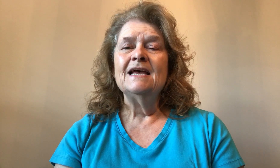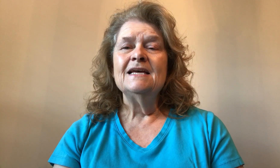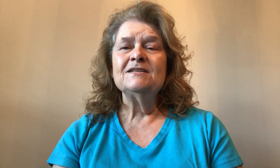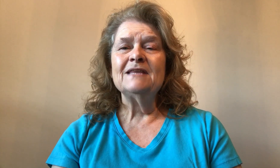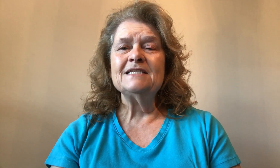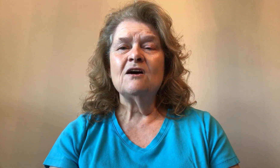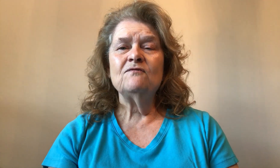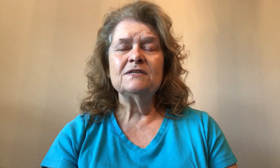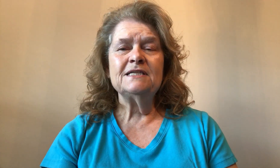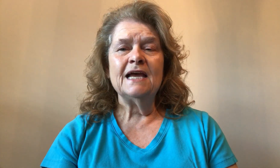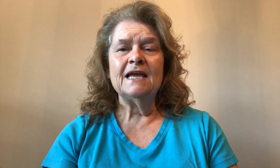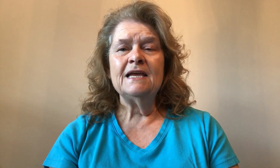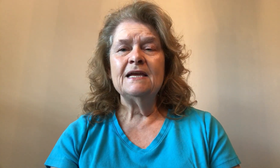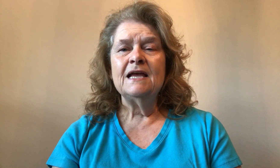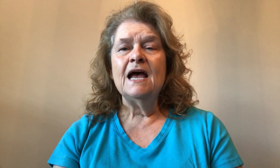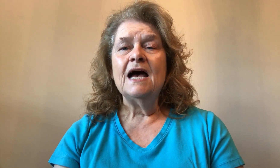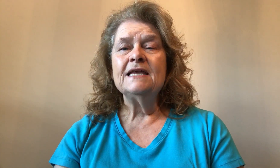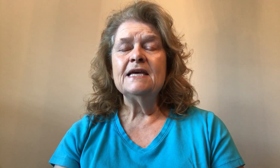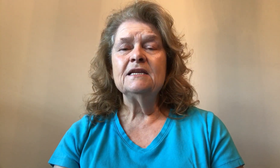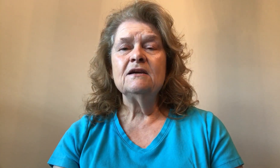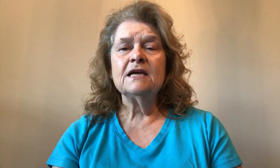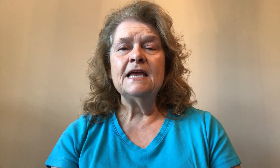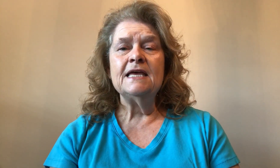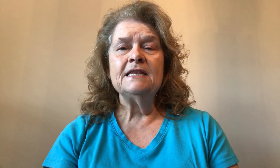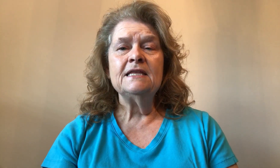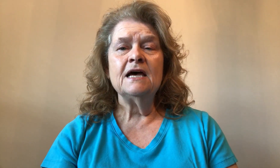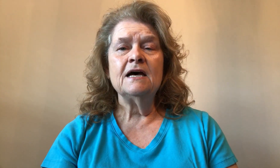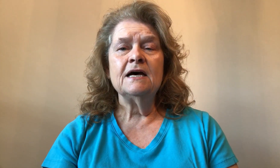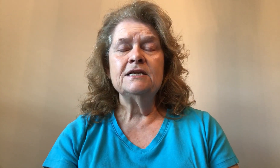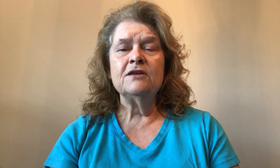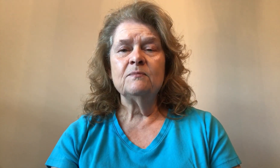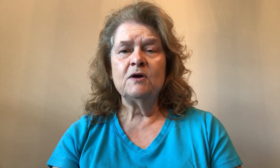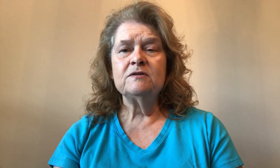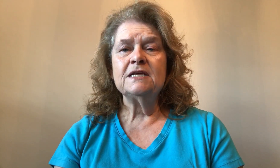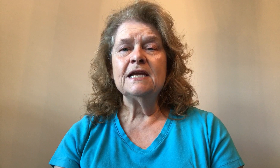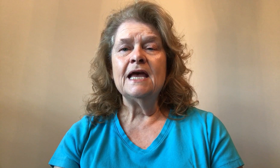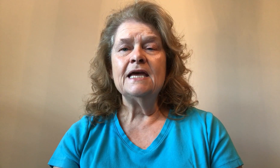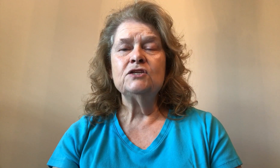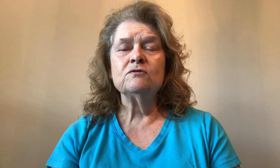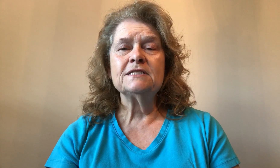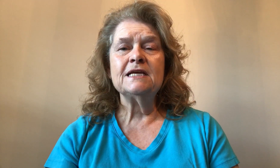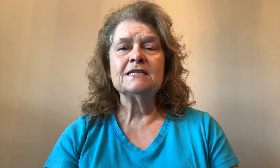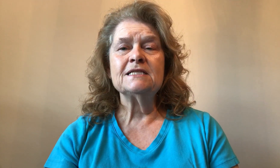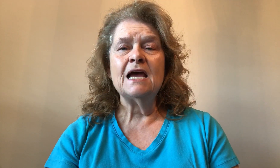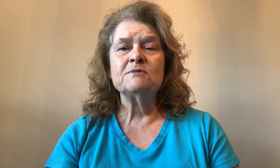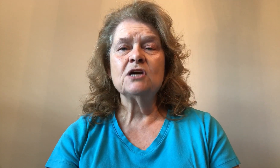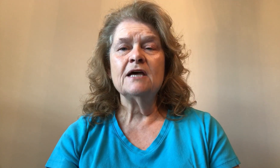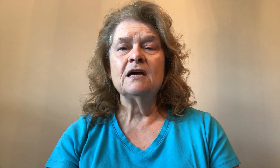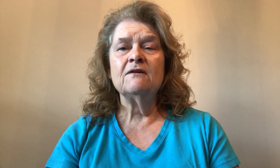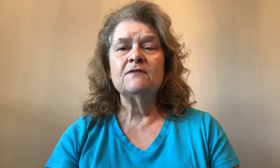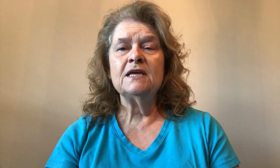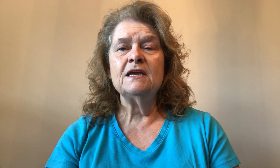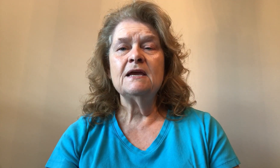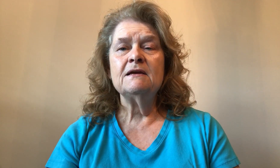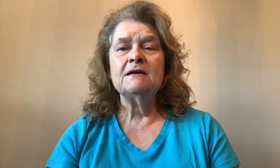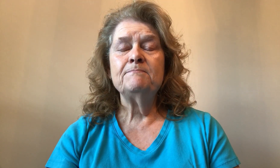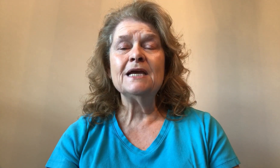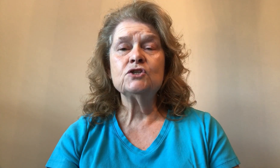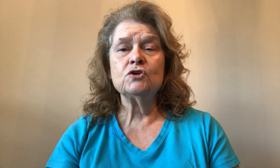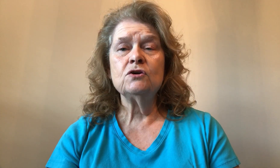So that's all for today. Again, look in another posting and you'll see a snapshot of the picture